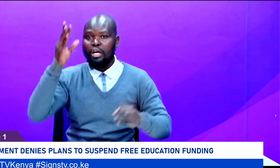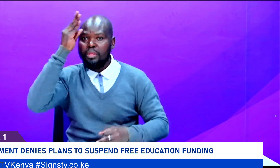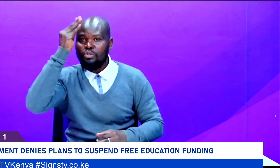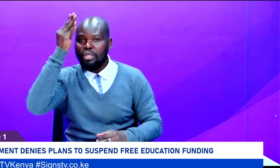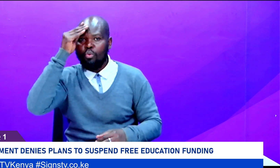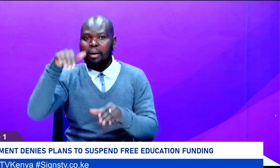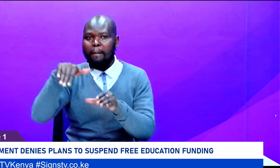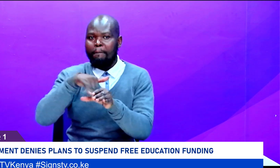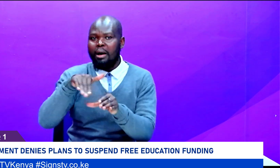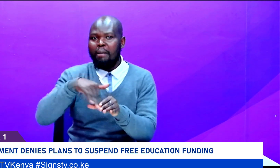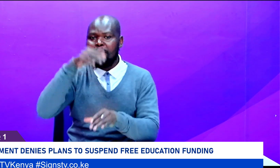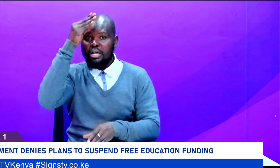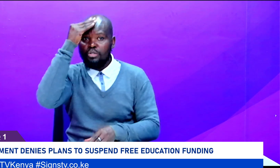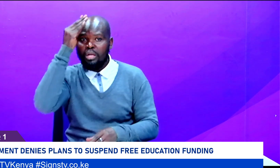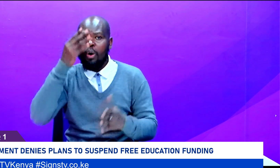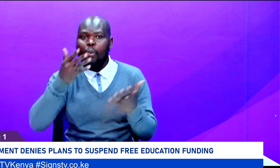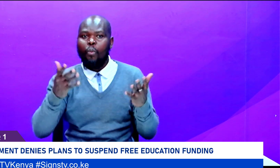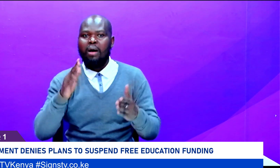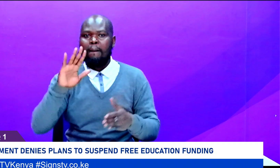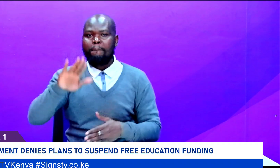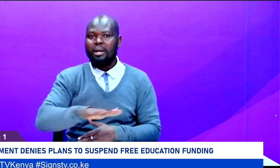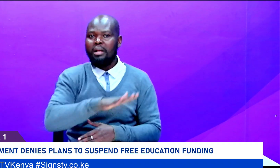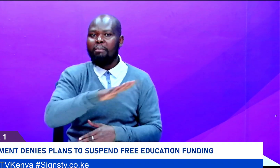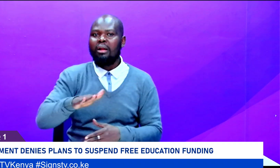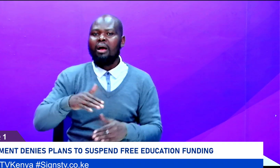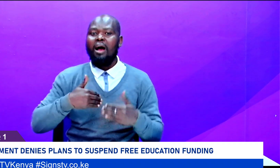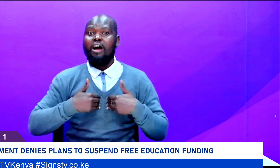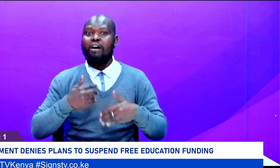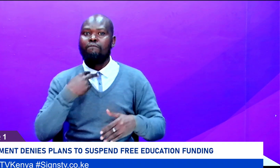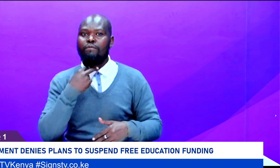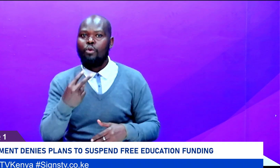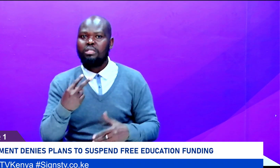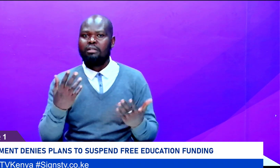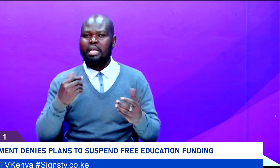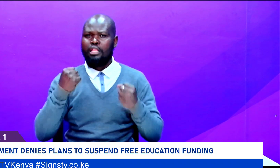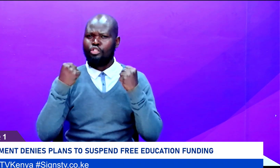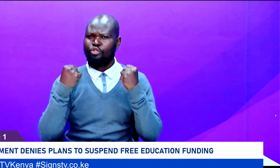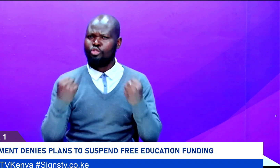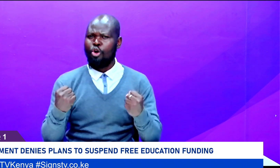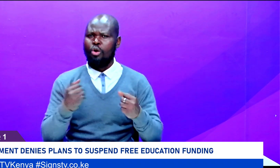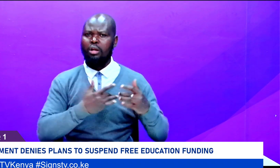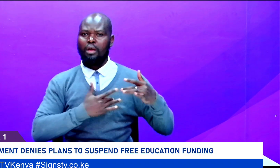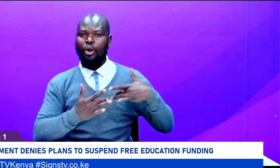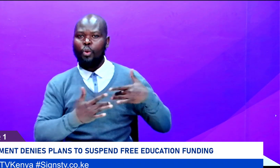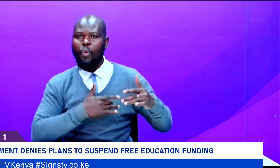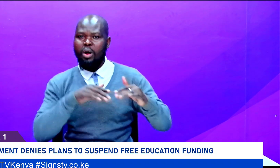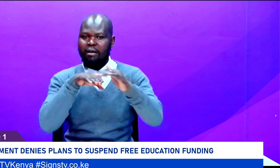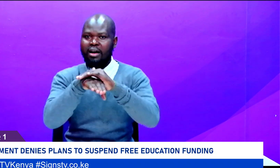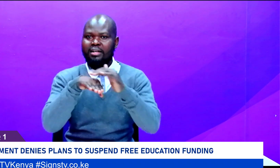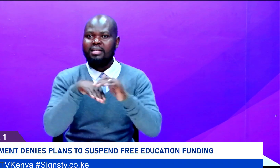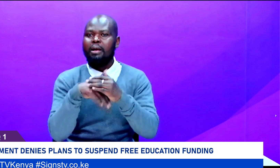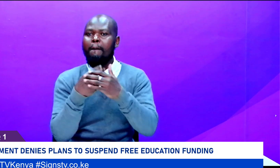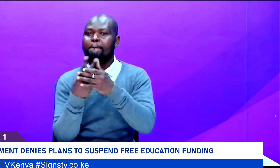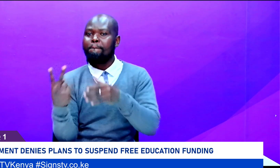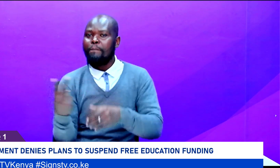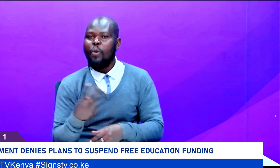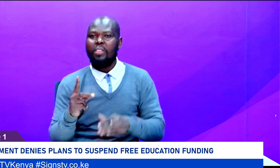The shortfall has sparked nationwide uproar, with many stakeholders questioning the government's commitment to